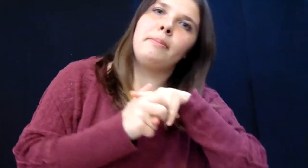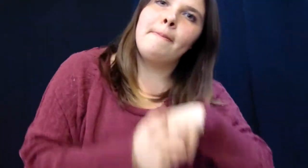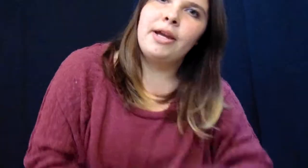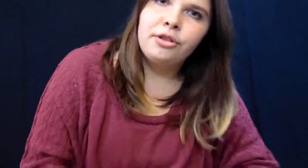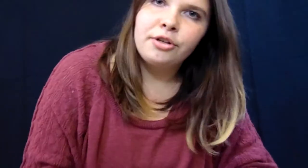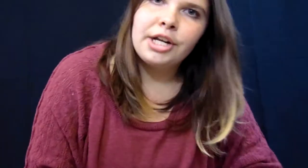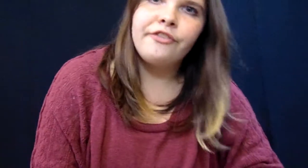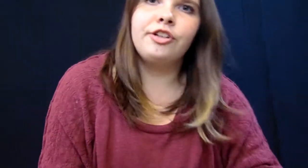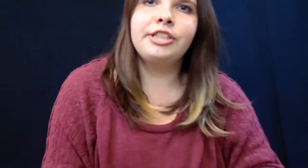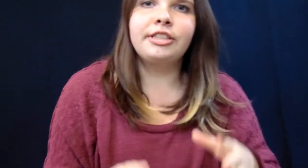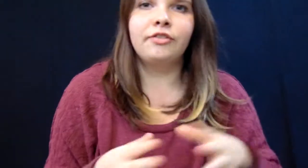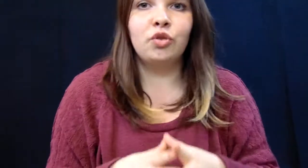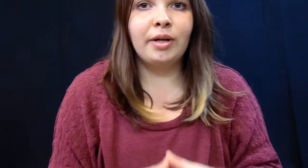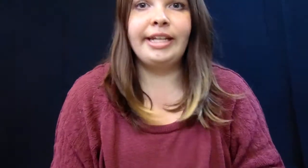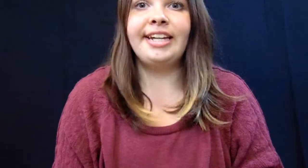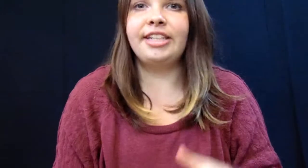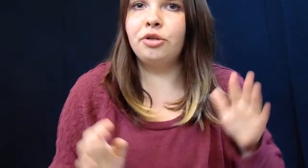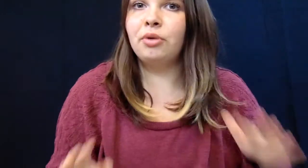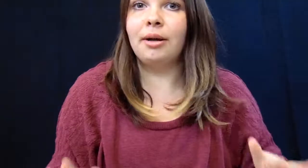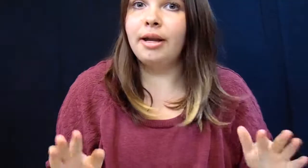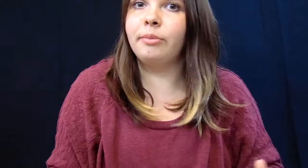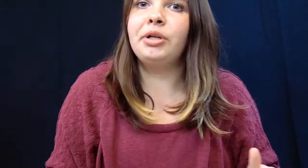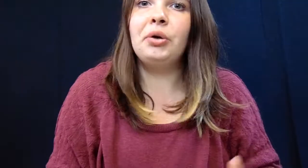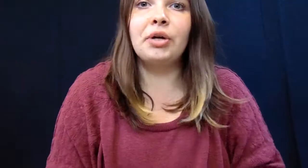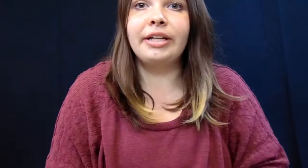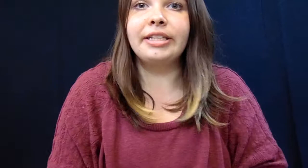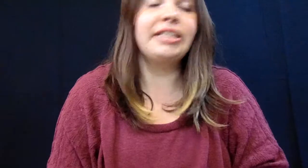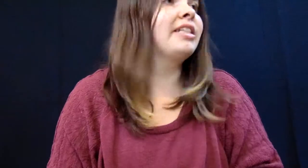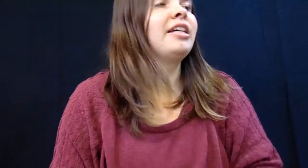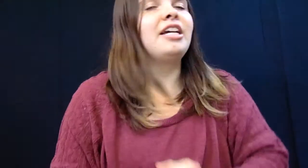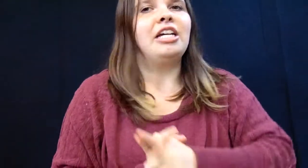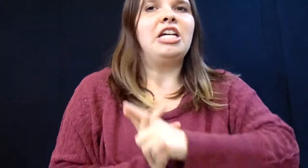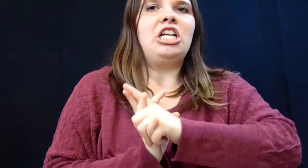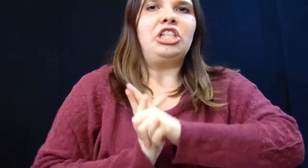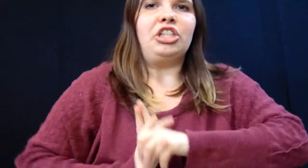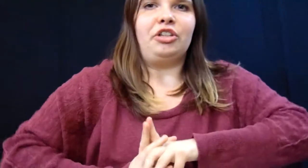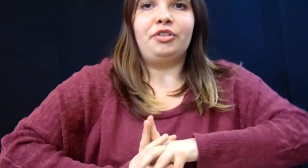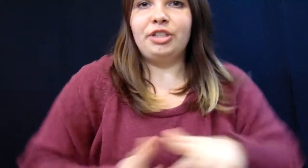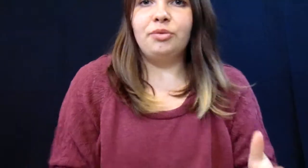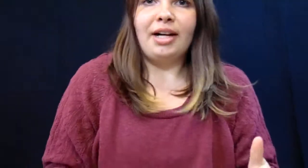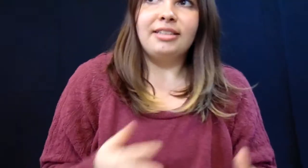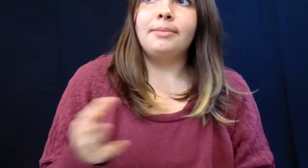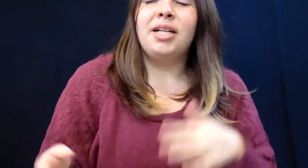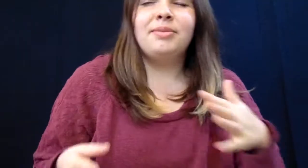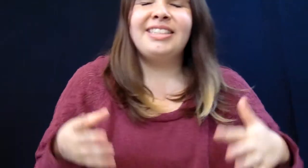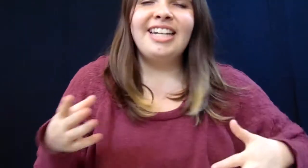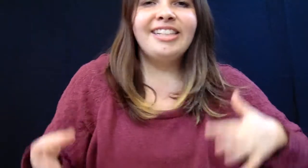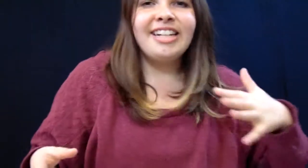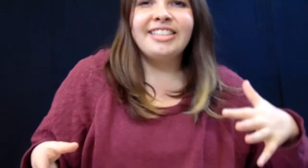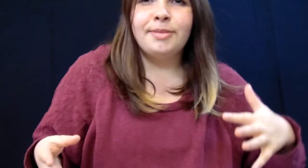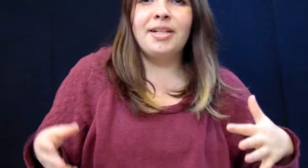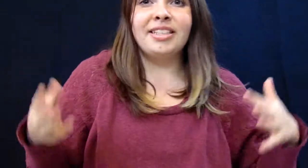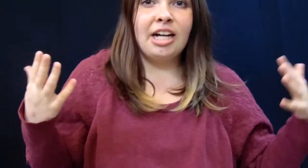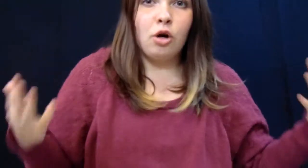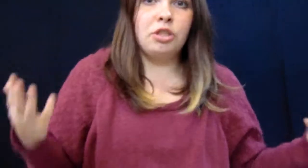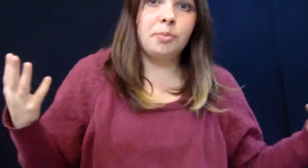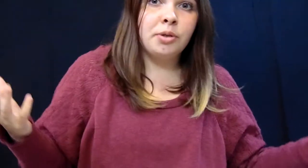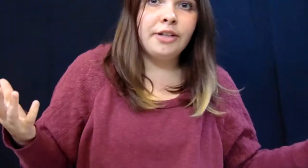May 31st of 2018 when I am recording this. So the reason why I sometimes say dates is because I always pre